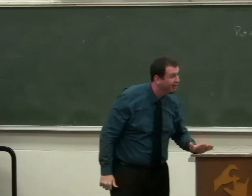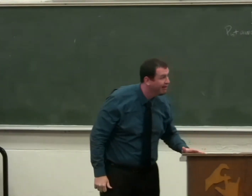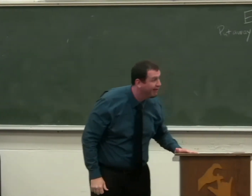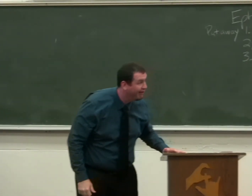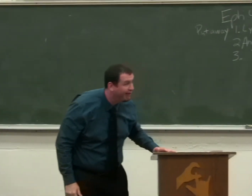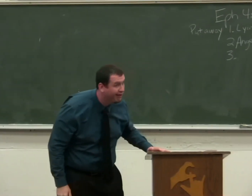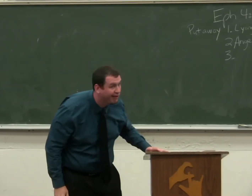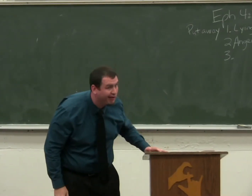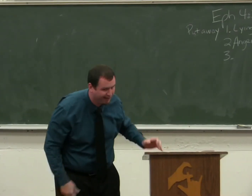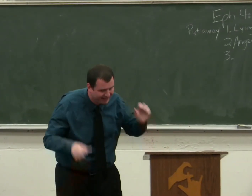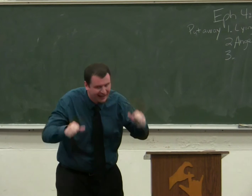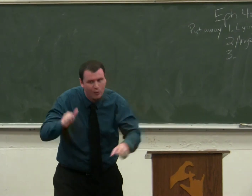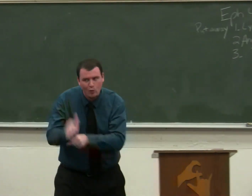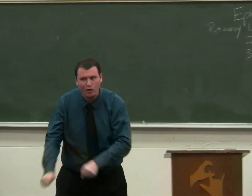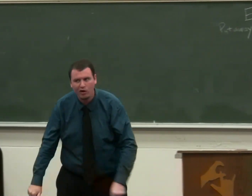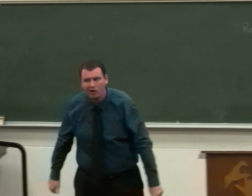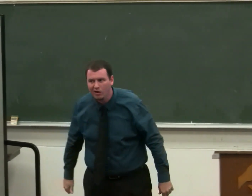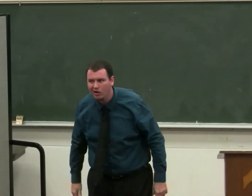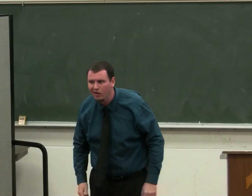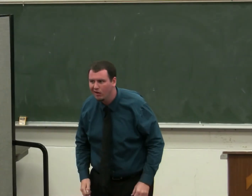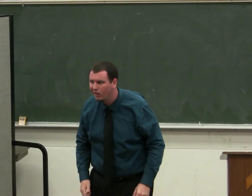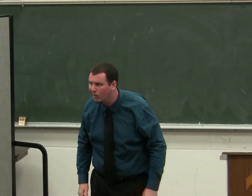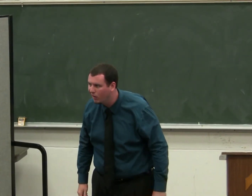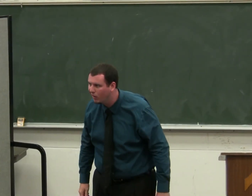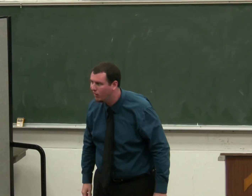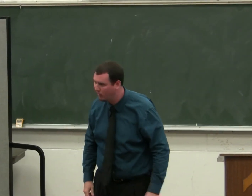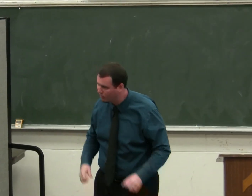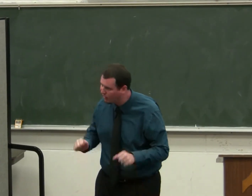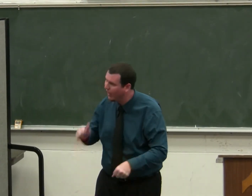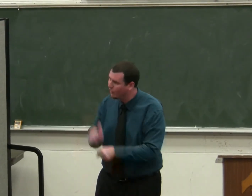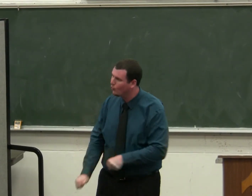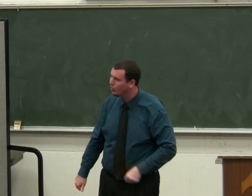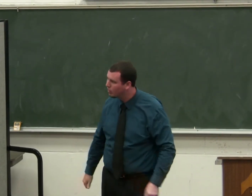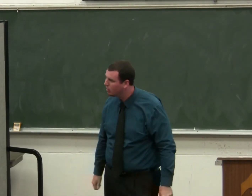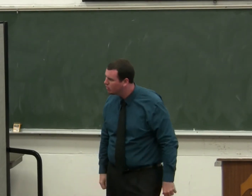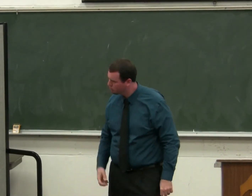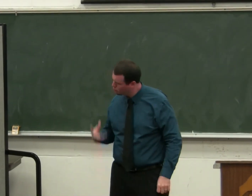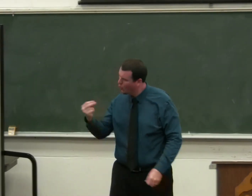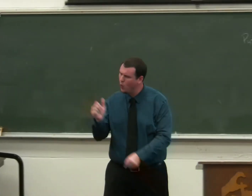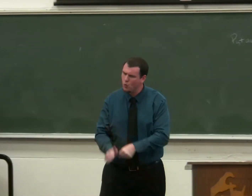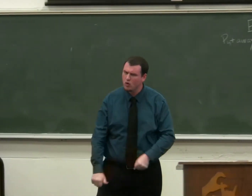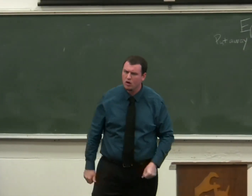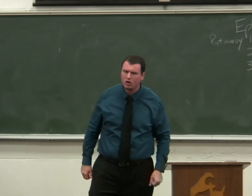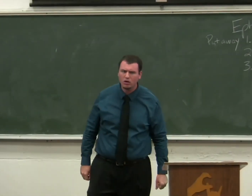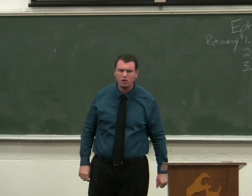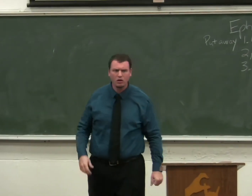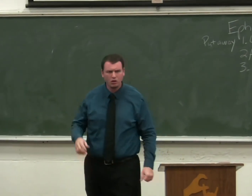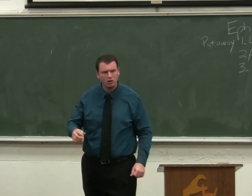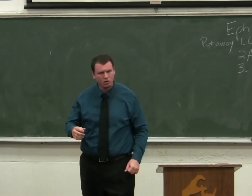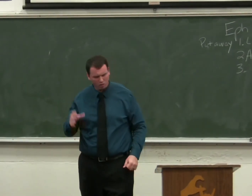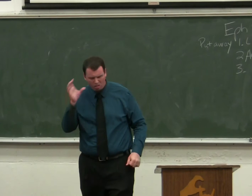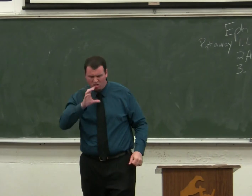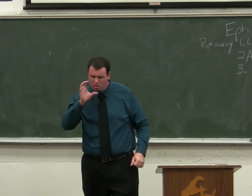steal, that means you're good at something. You can go work. Go work.